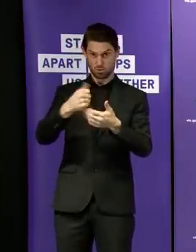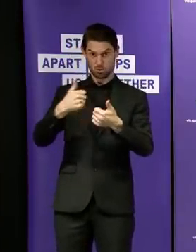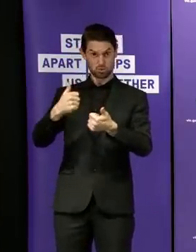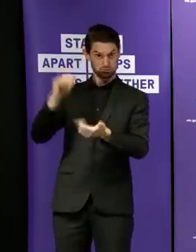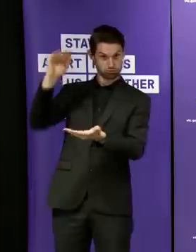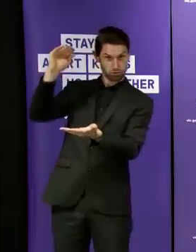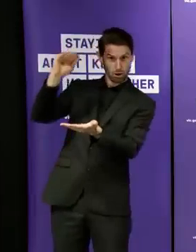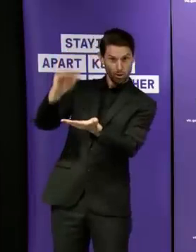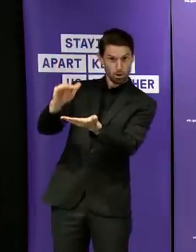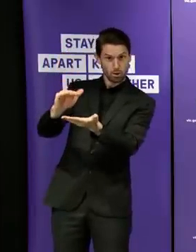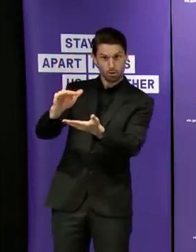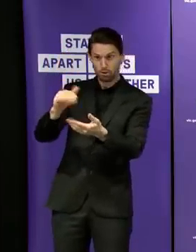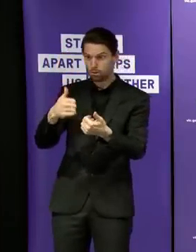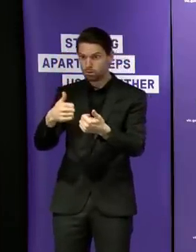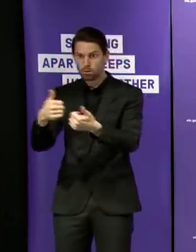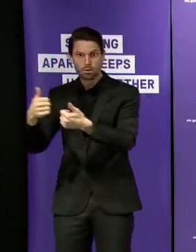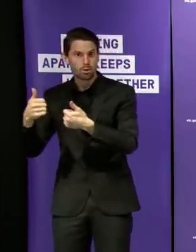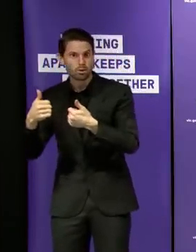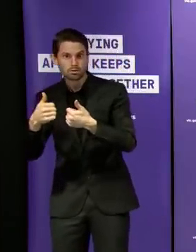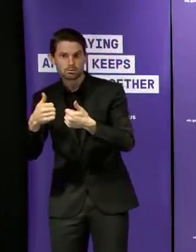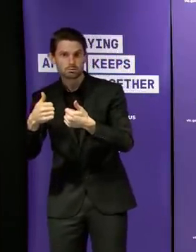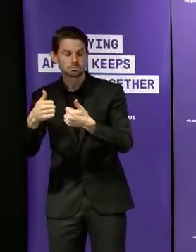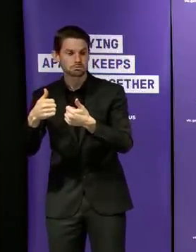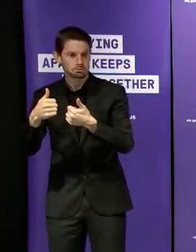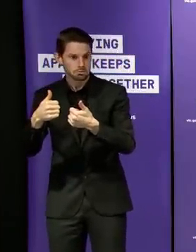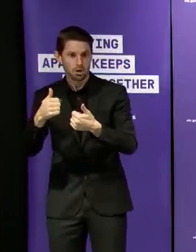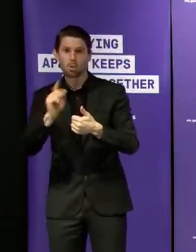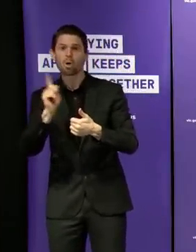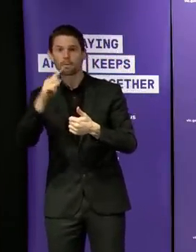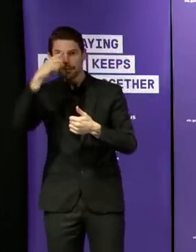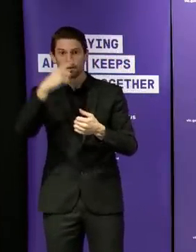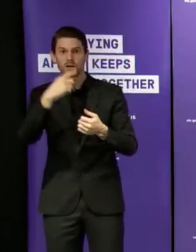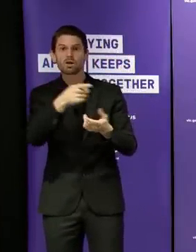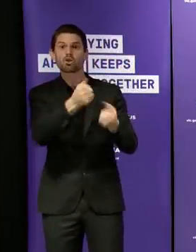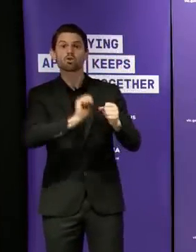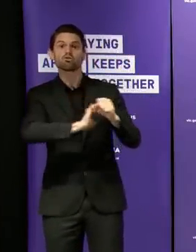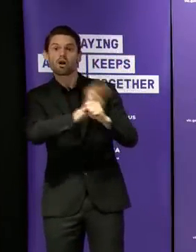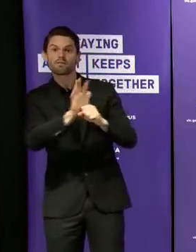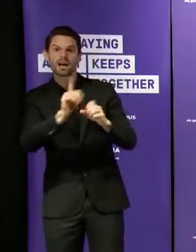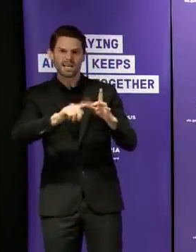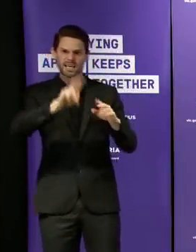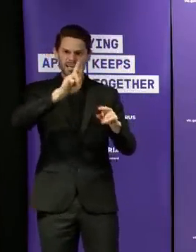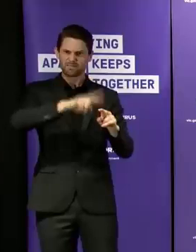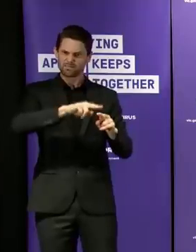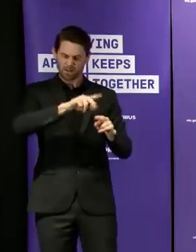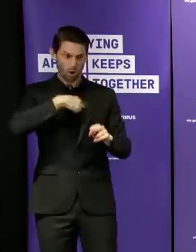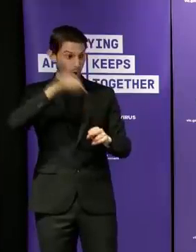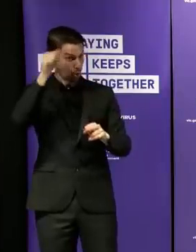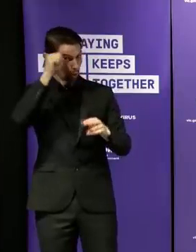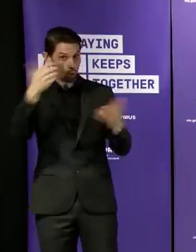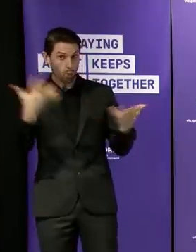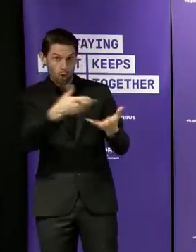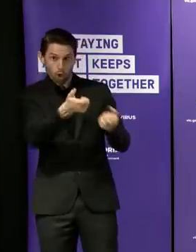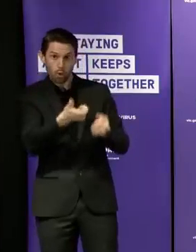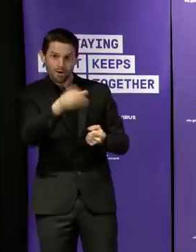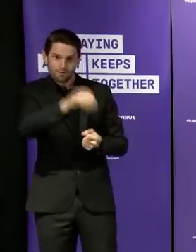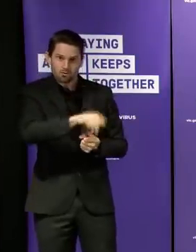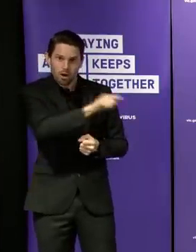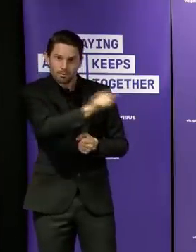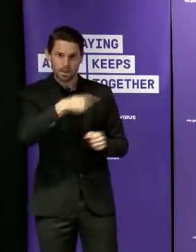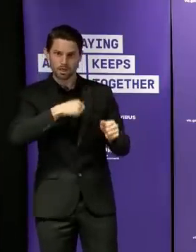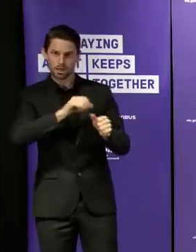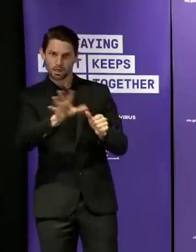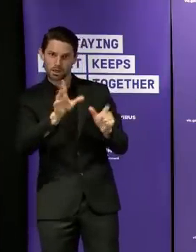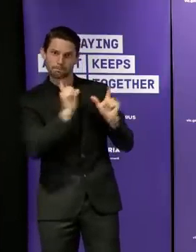numbers and a sense of certainty in the stories and circumstances that sit behind each of those case numbers, there is an opportunity